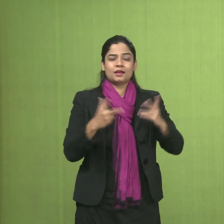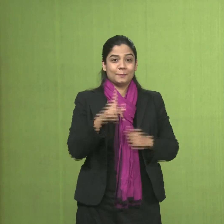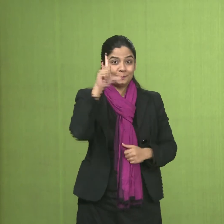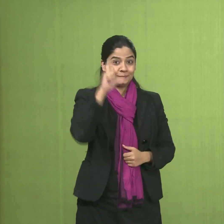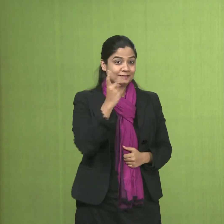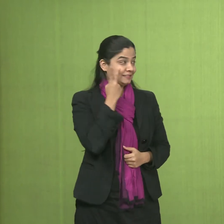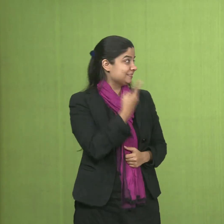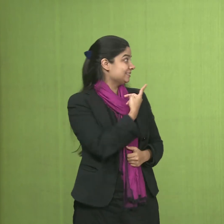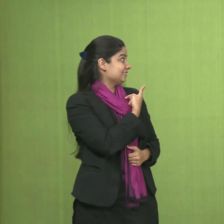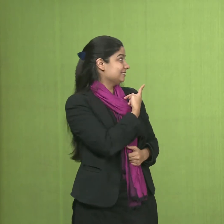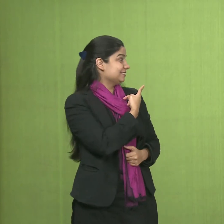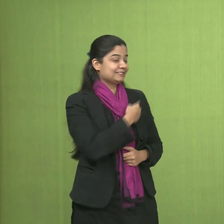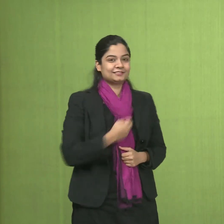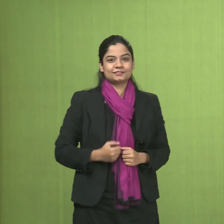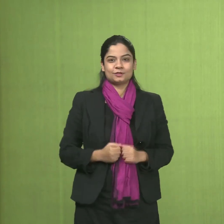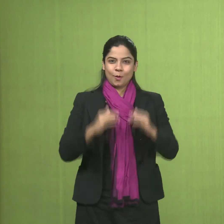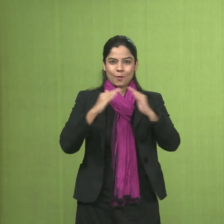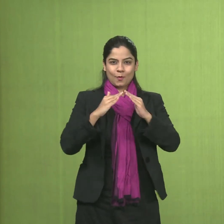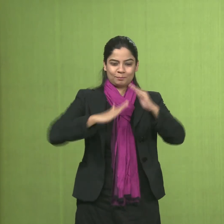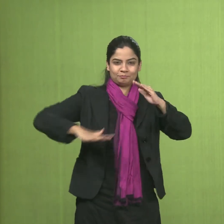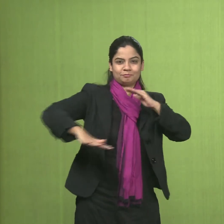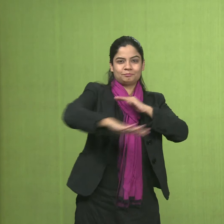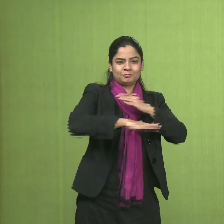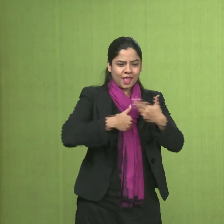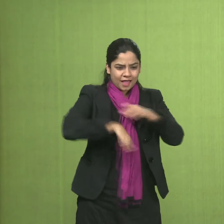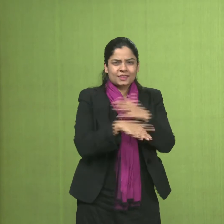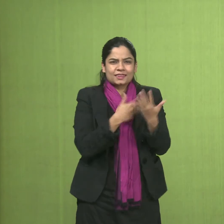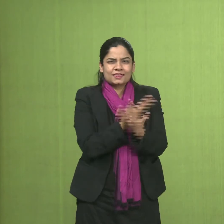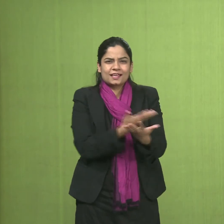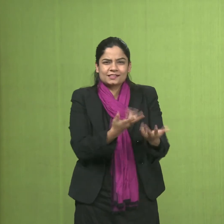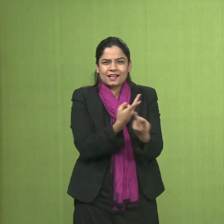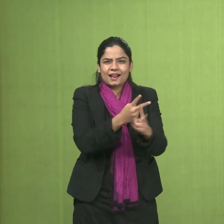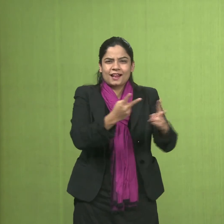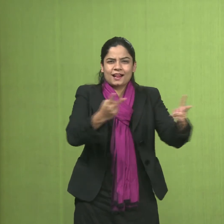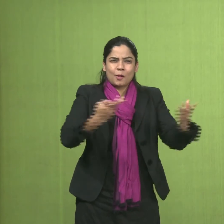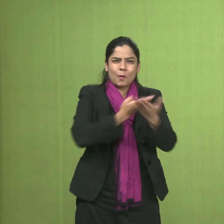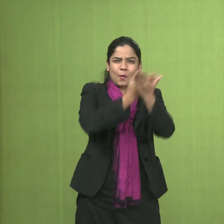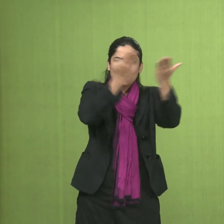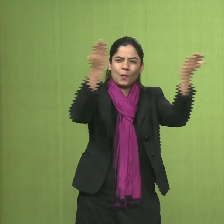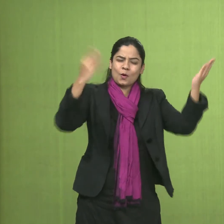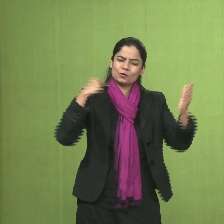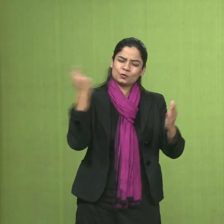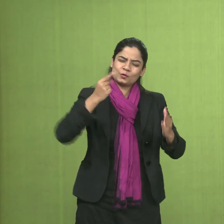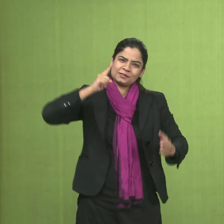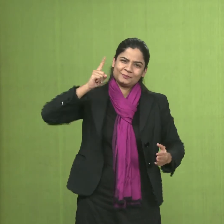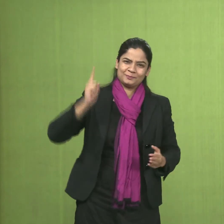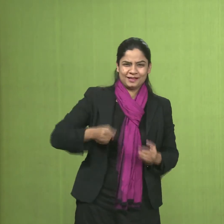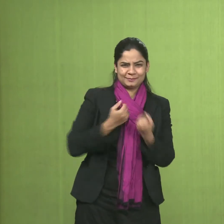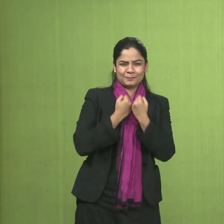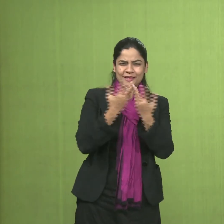this lesson is, as you can see from the picture, Household Equipments, things that we use in our houses.